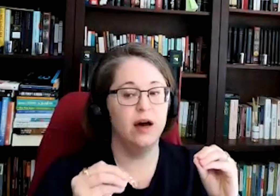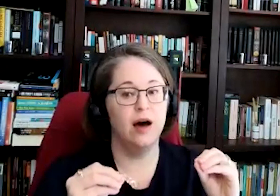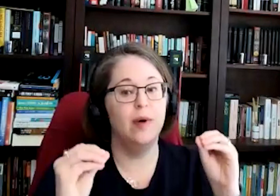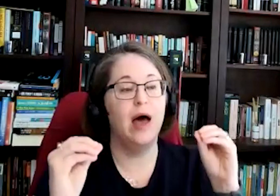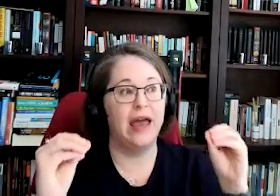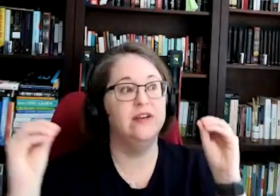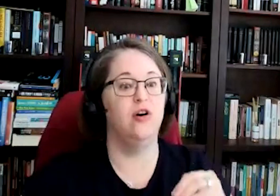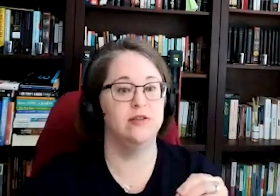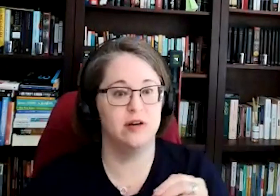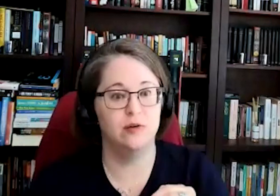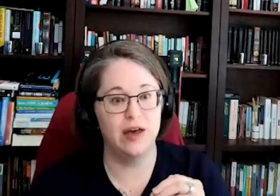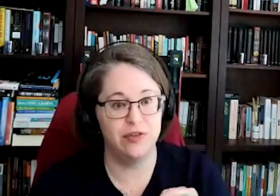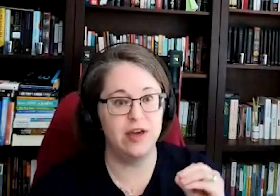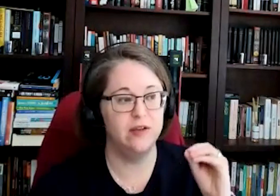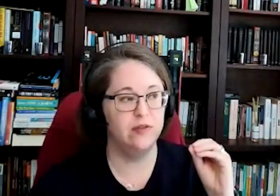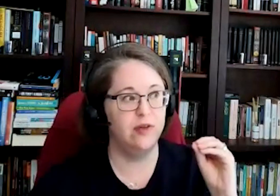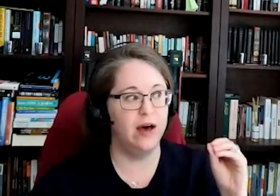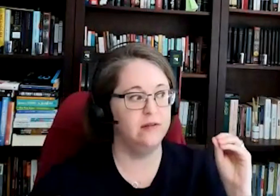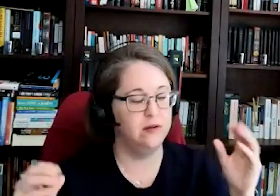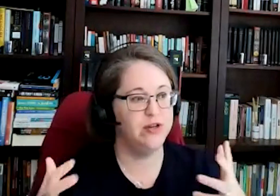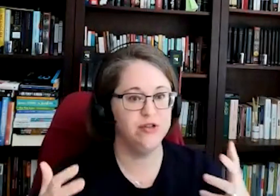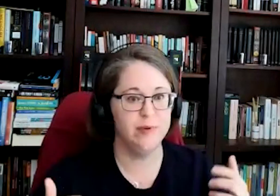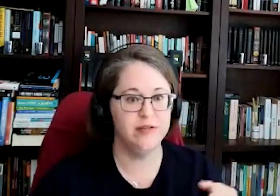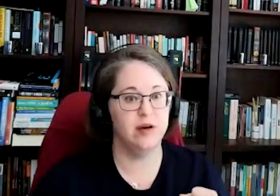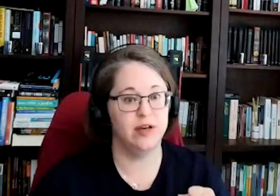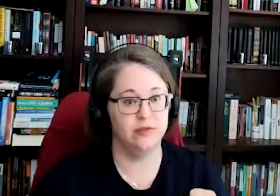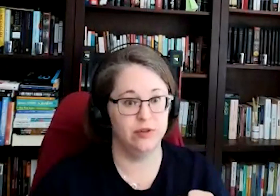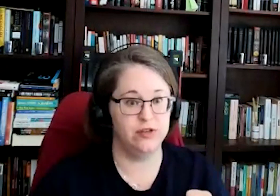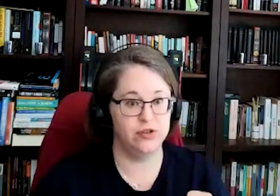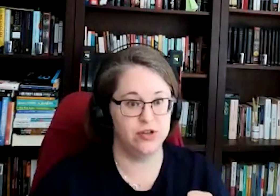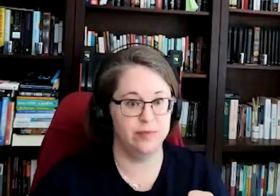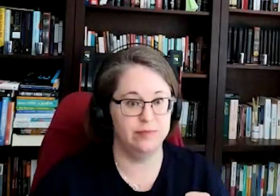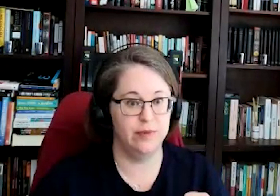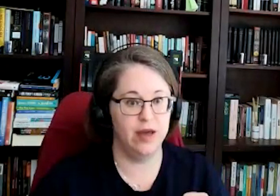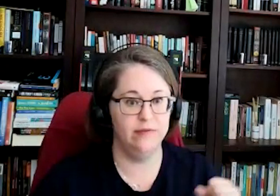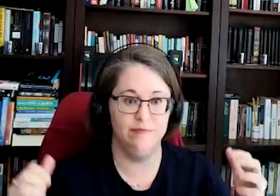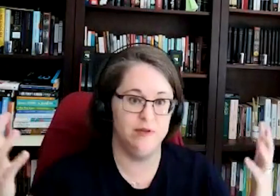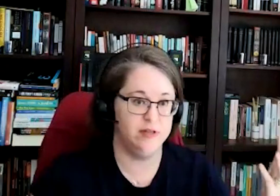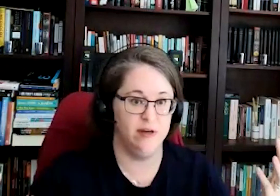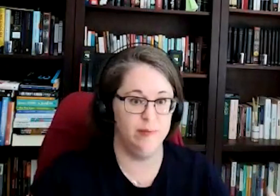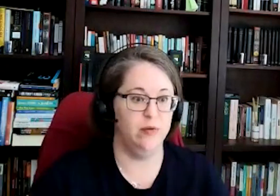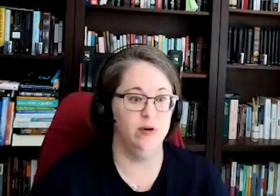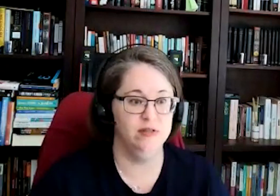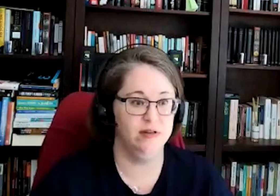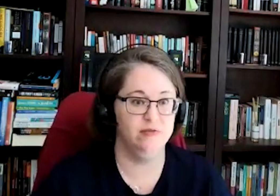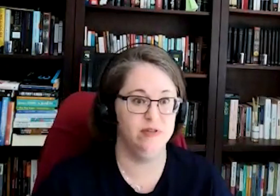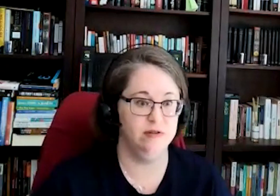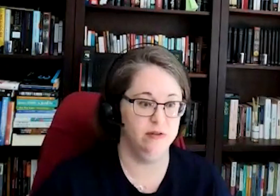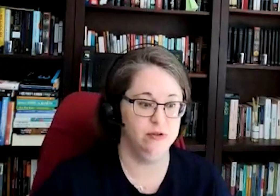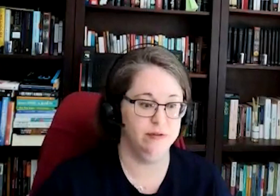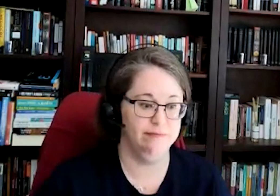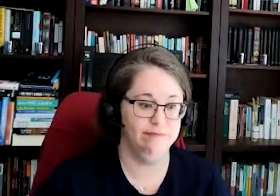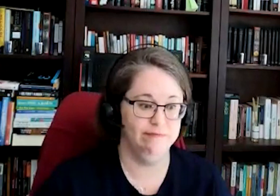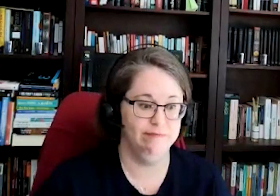together. And also, I think that question space comes out of relationship, and there isn't going to be a